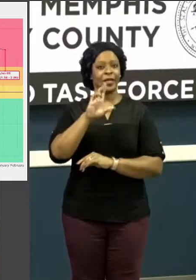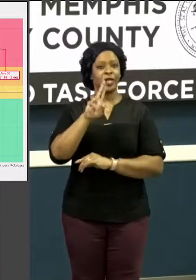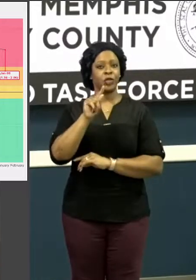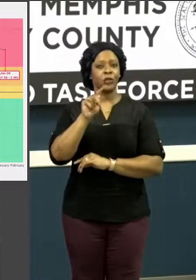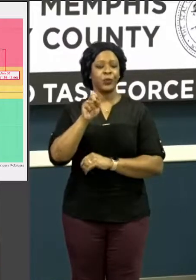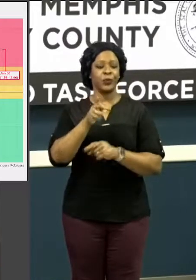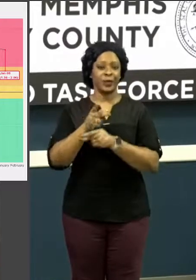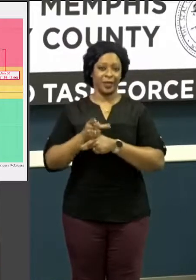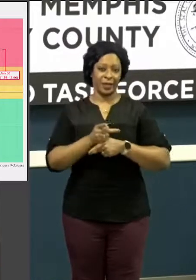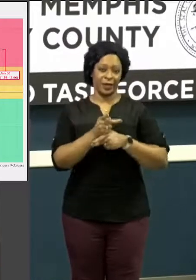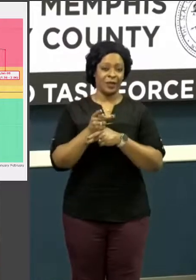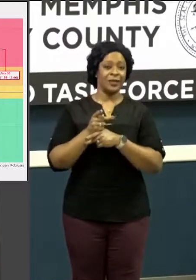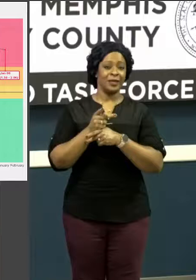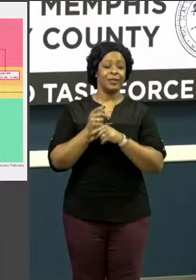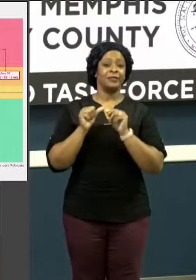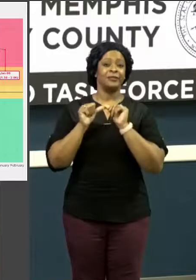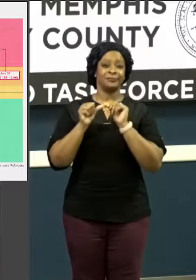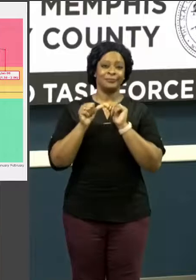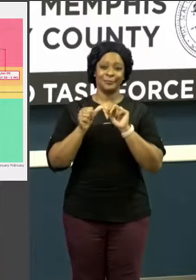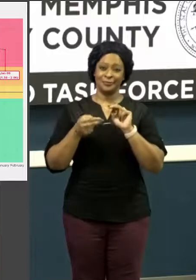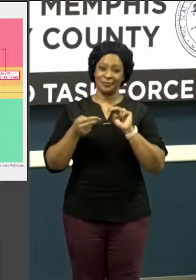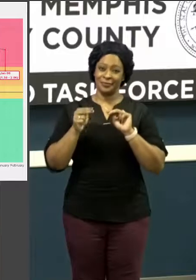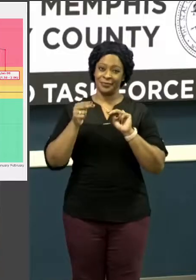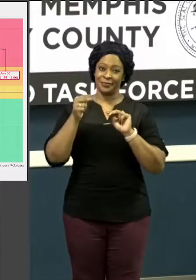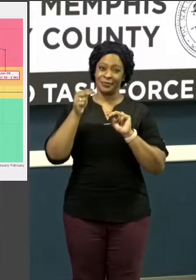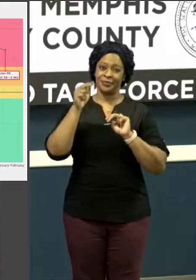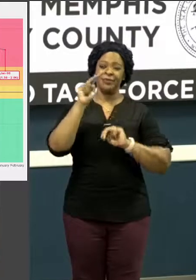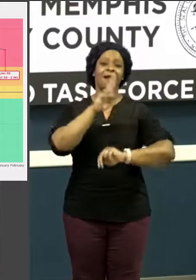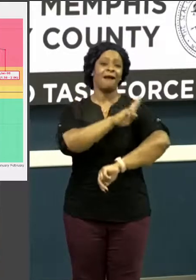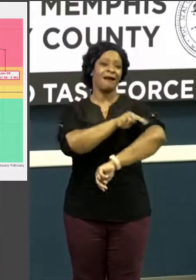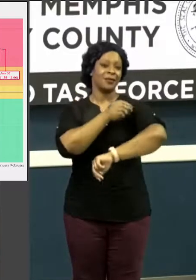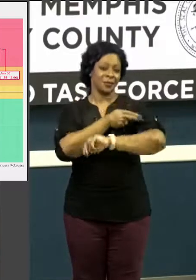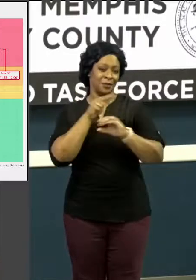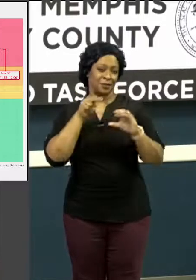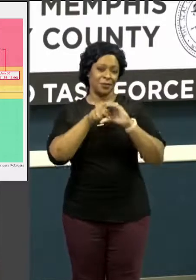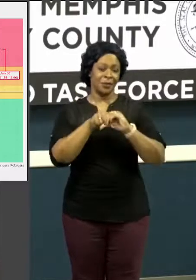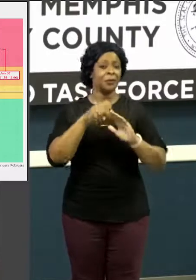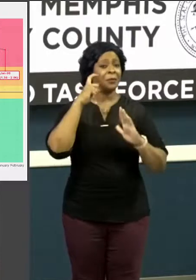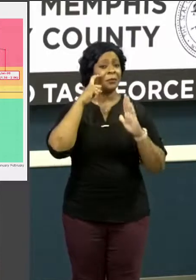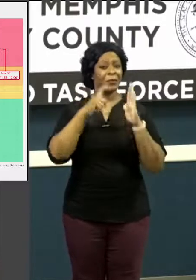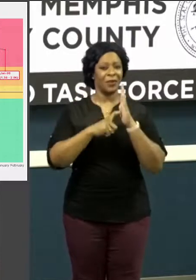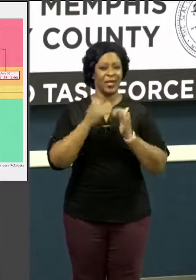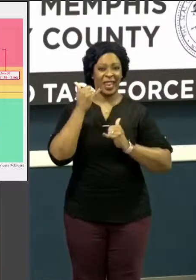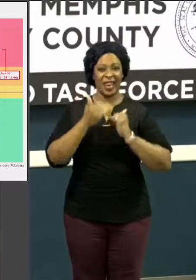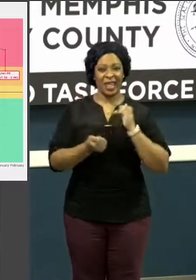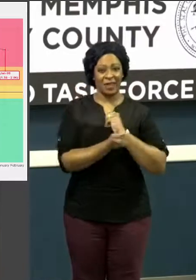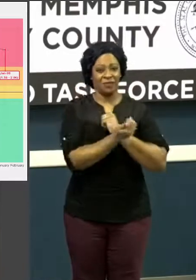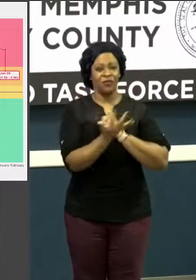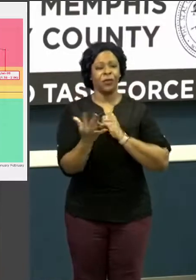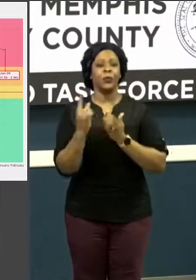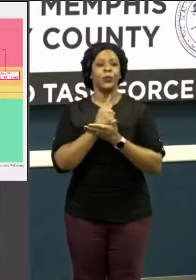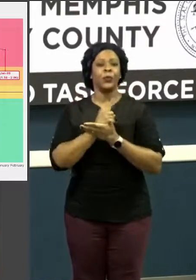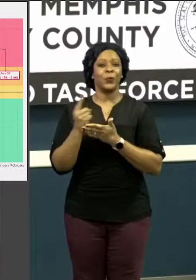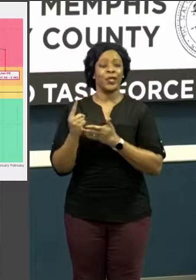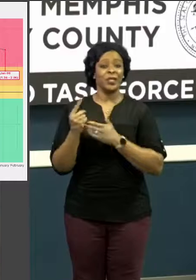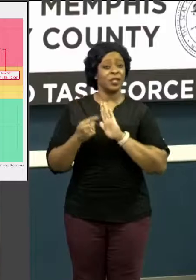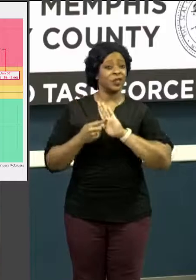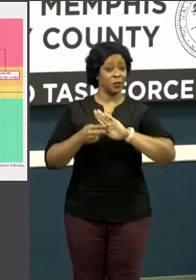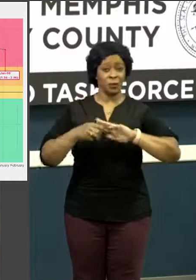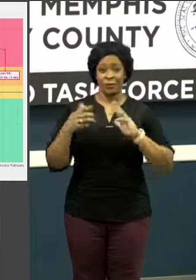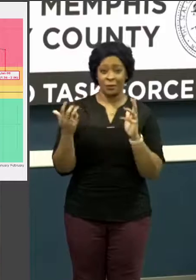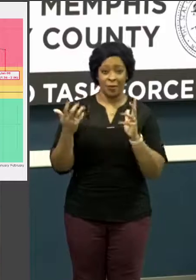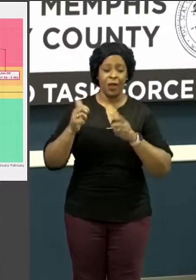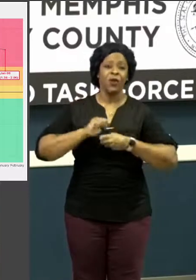care. That continues the upward trend in hospitalizations we have seen in the past several weeks, and it indicates